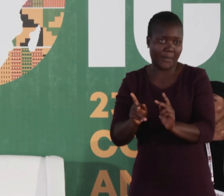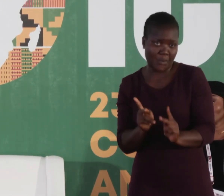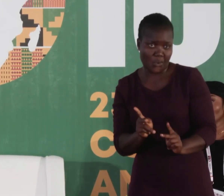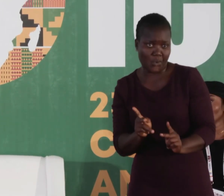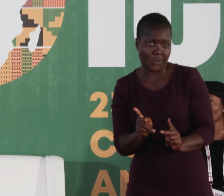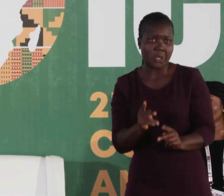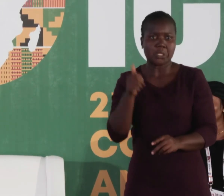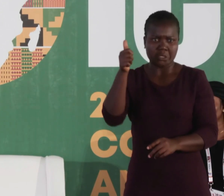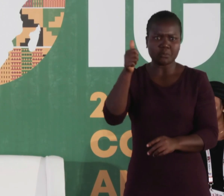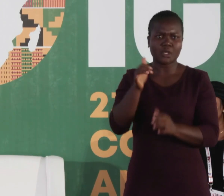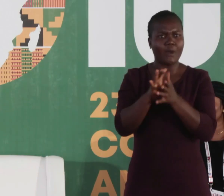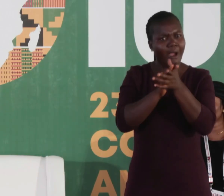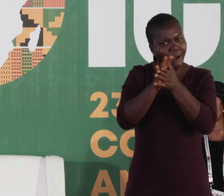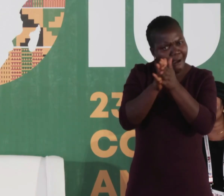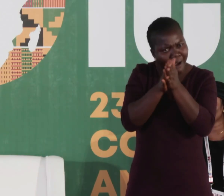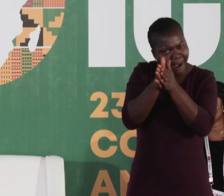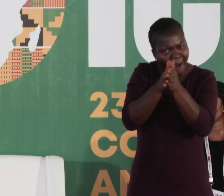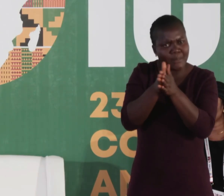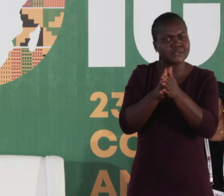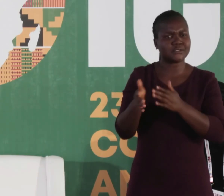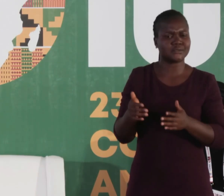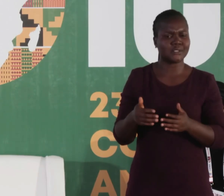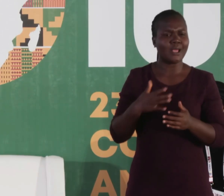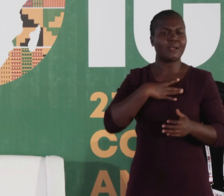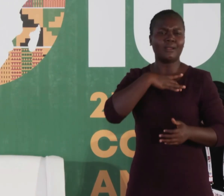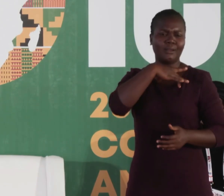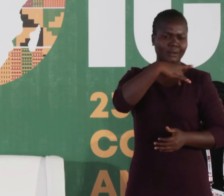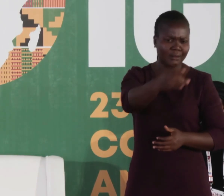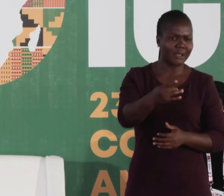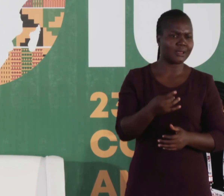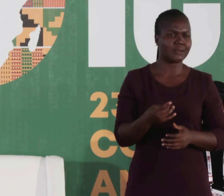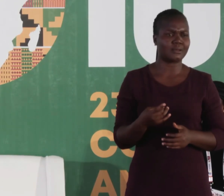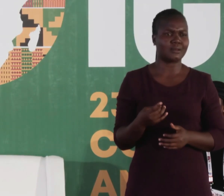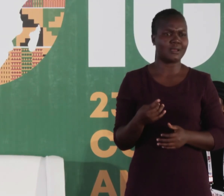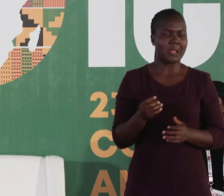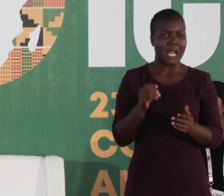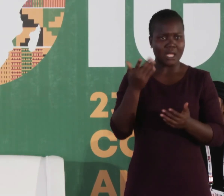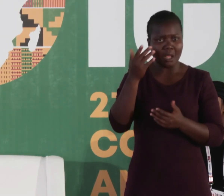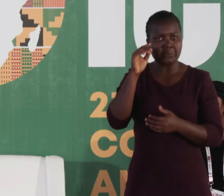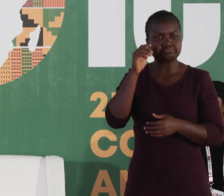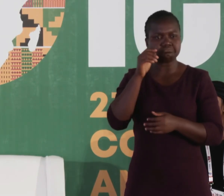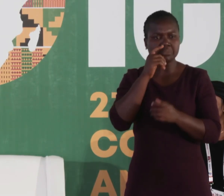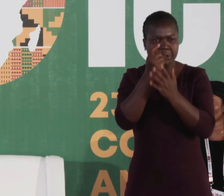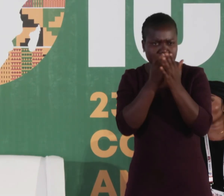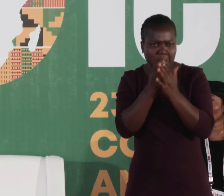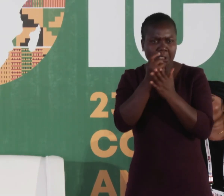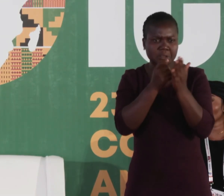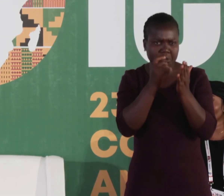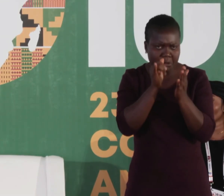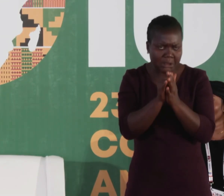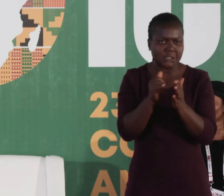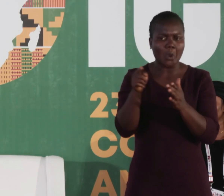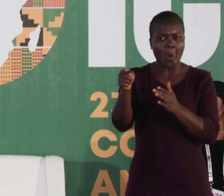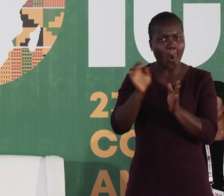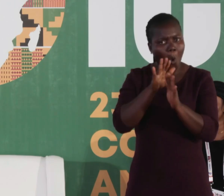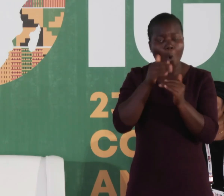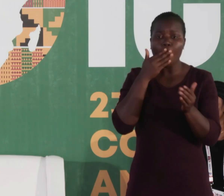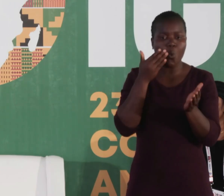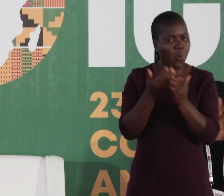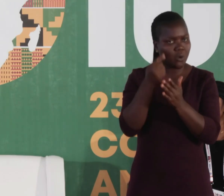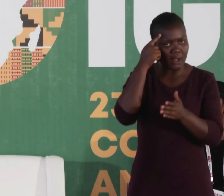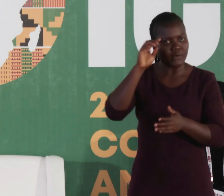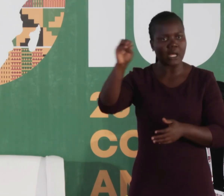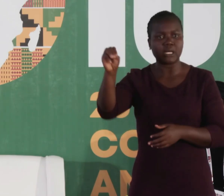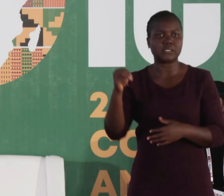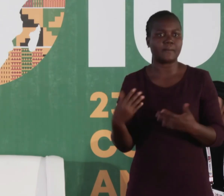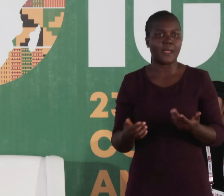themselves appreciated the gift vouchers, and we discovered that they were effective for habit formation amongst the female sex workers,